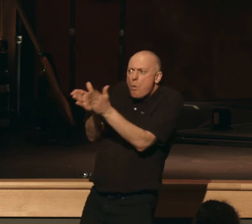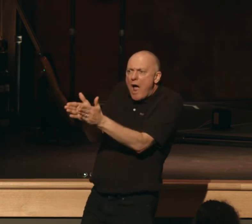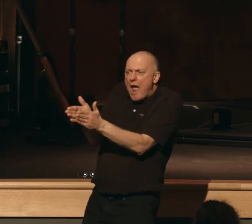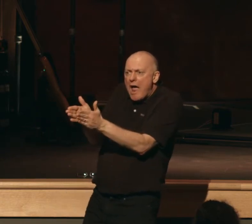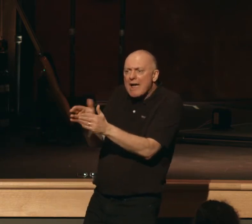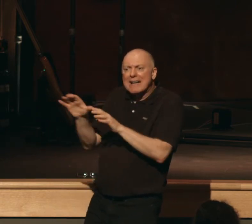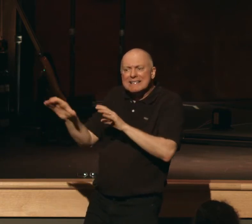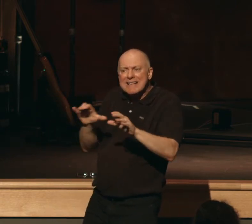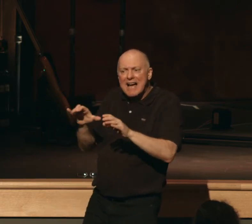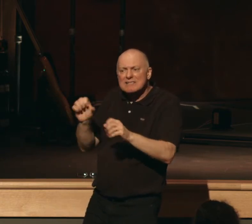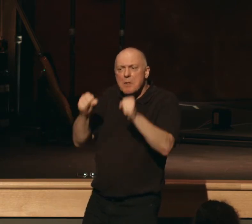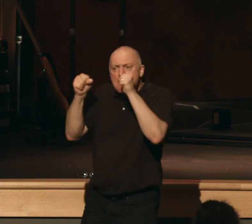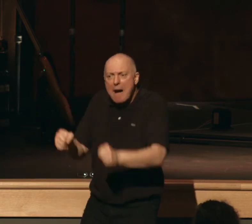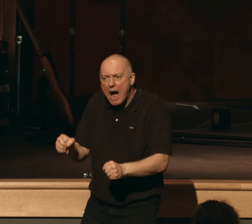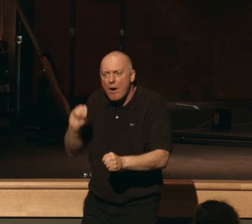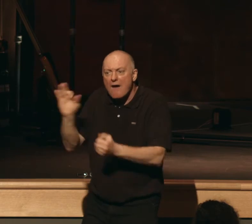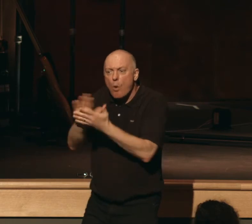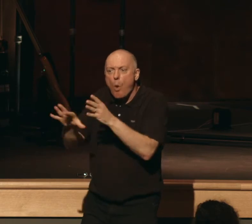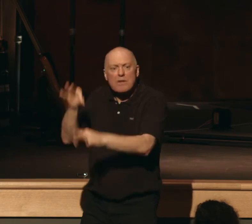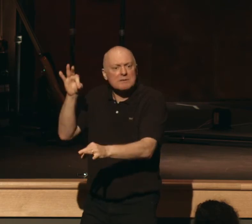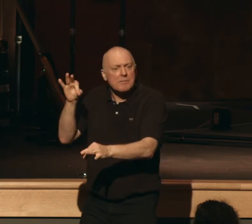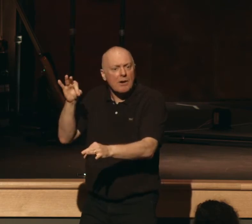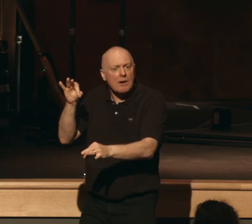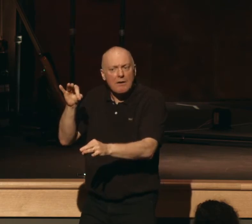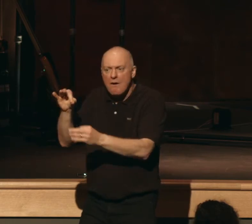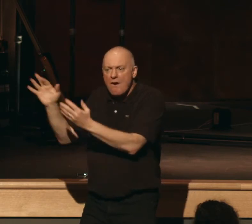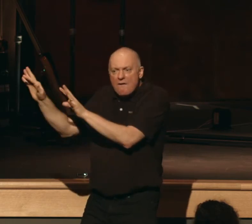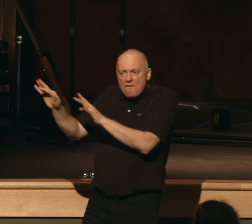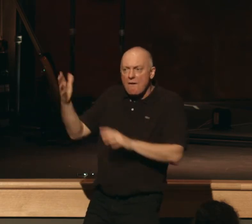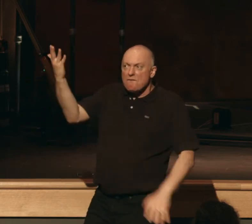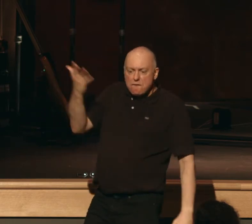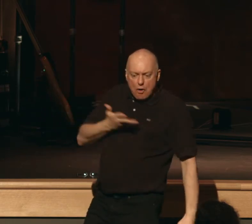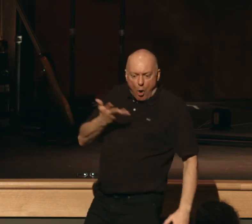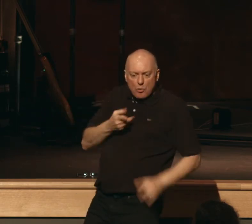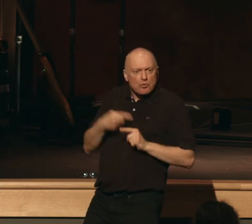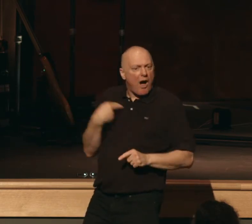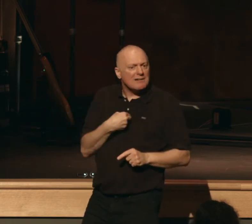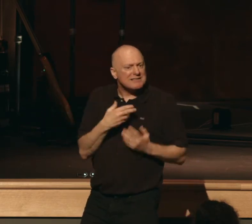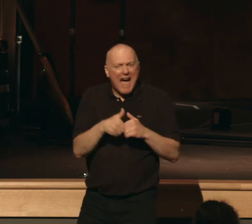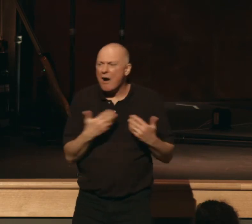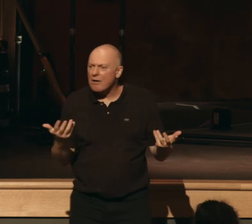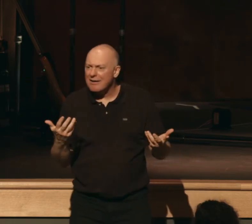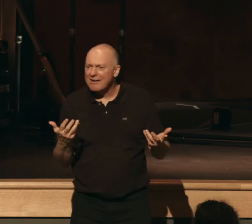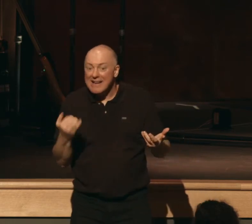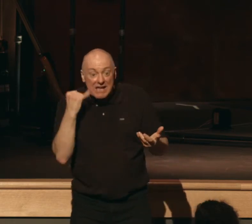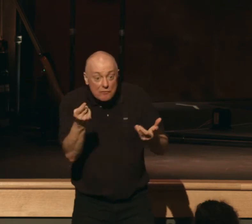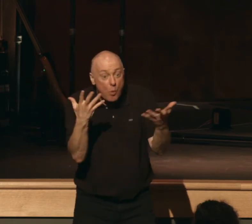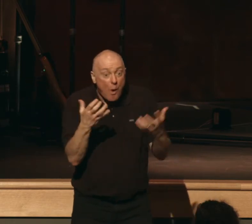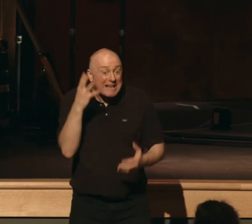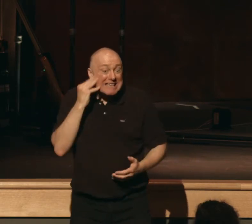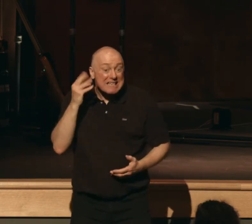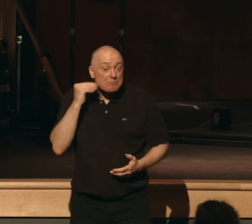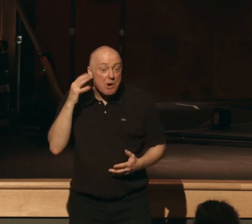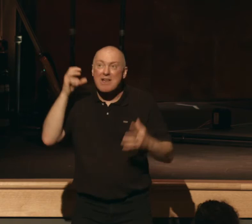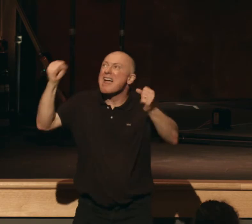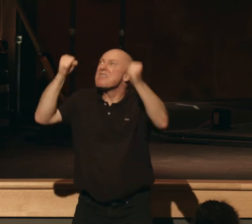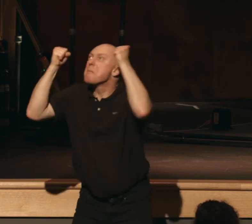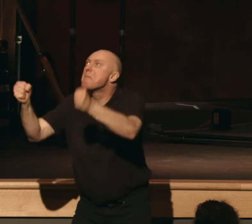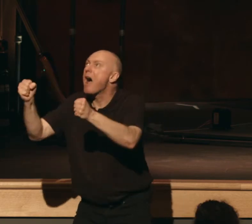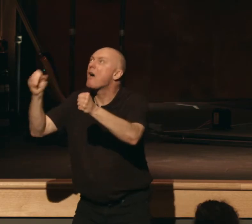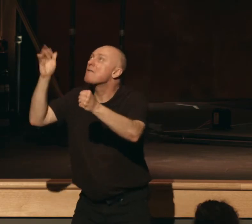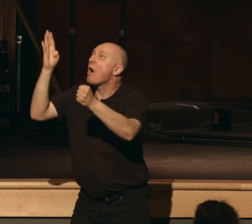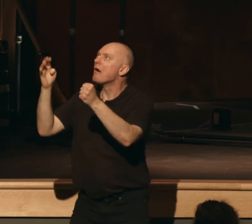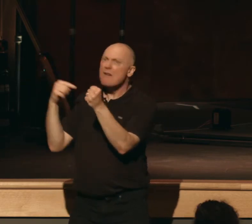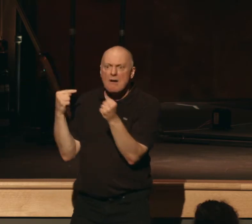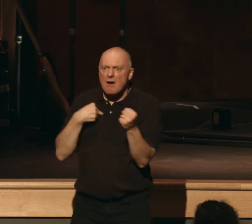By what channel does the power of the Holy Spirit flow to us? Because if we want to experience the immeasurable power